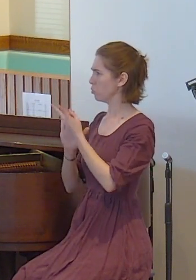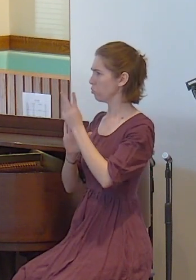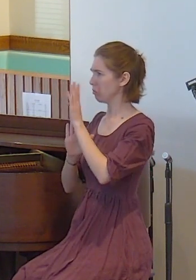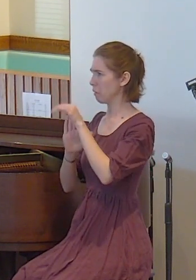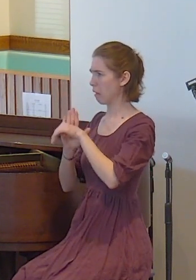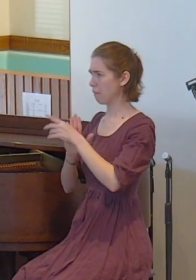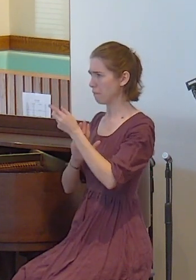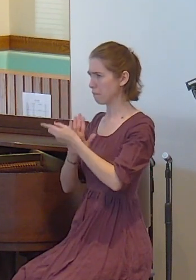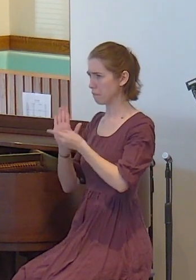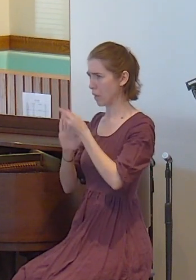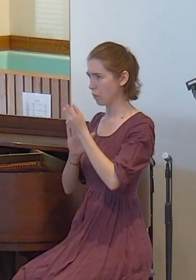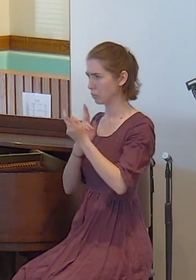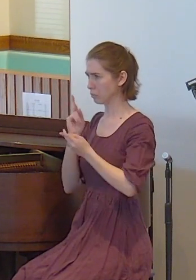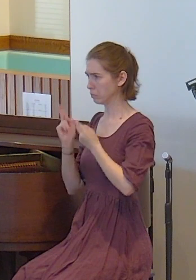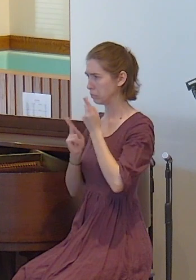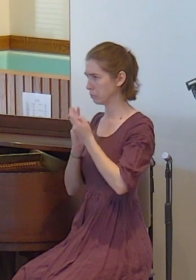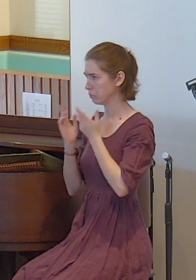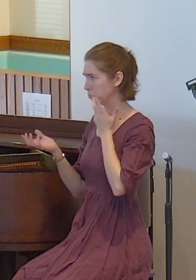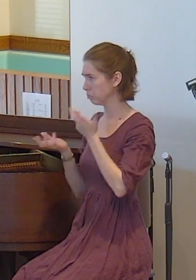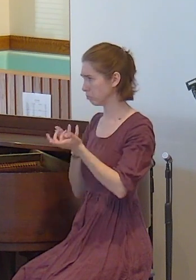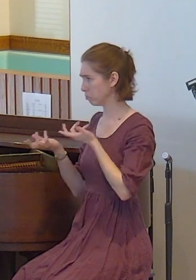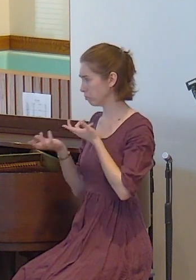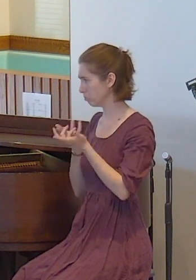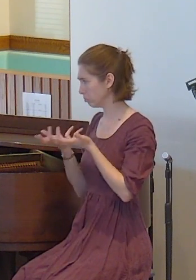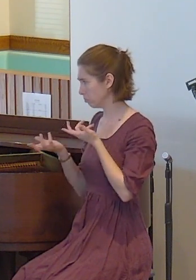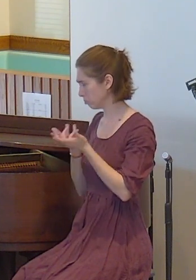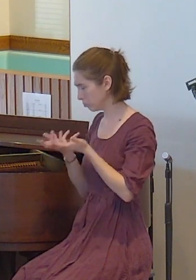2.5 hours that morning.